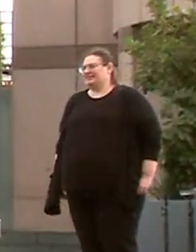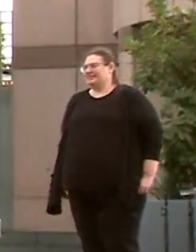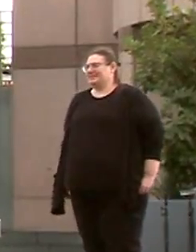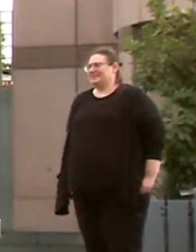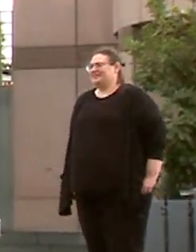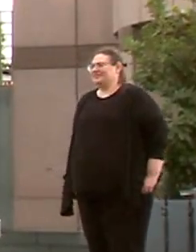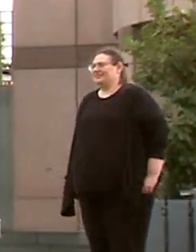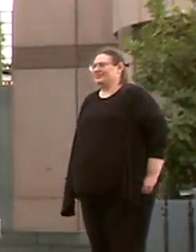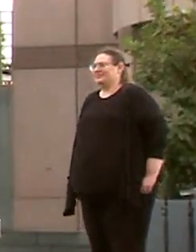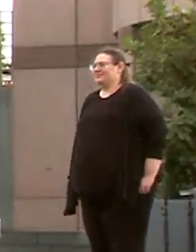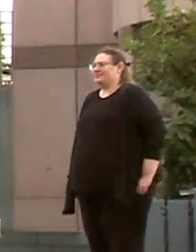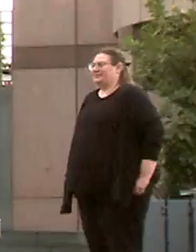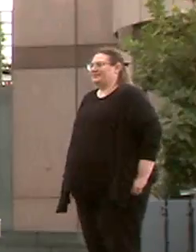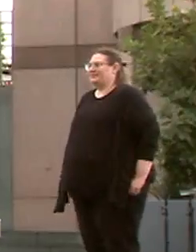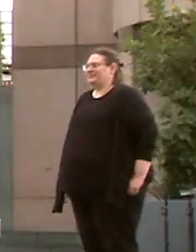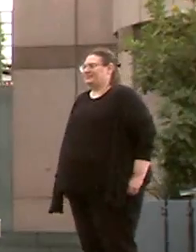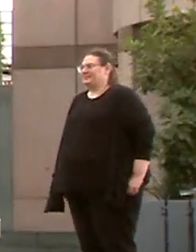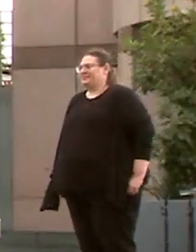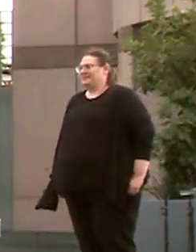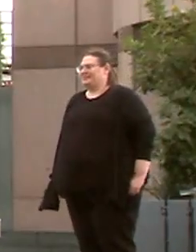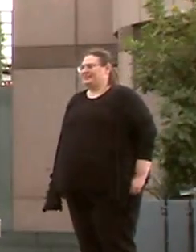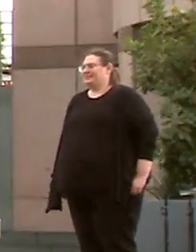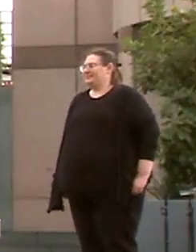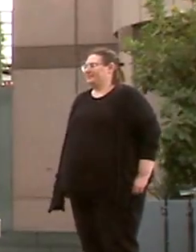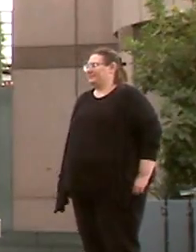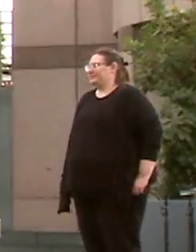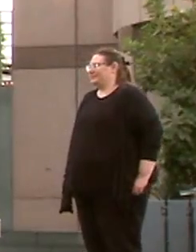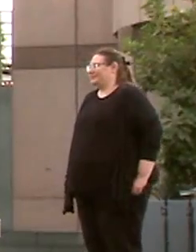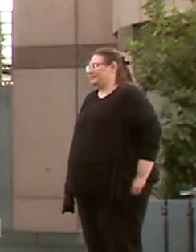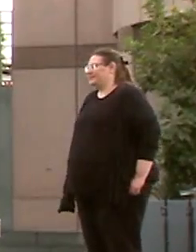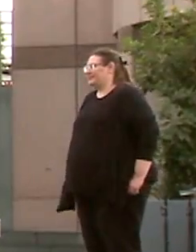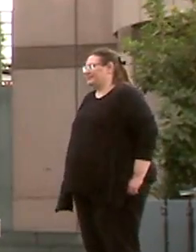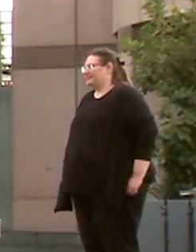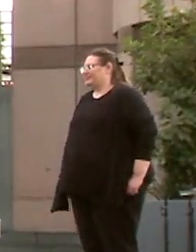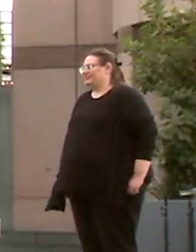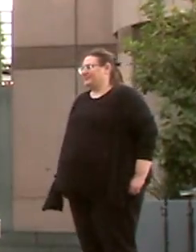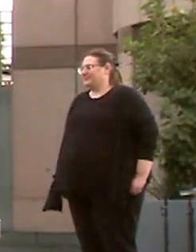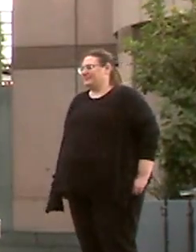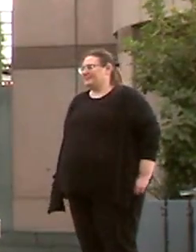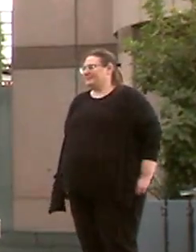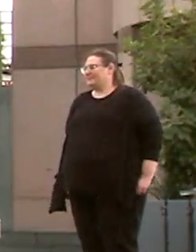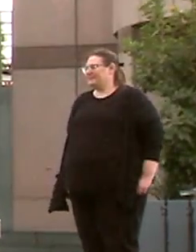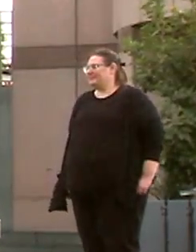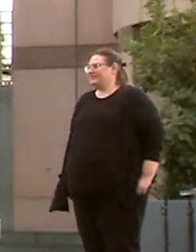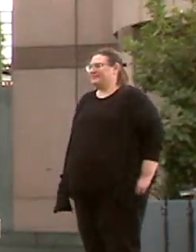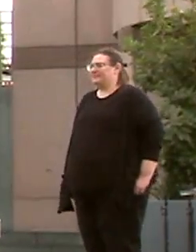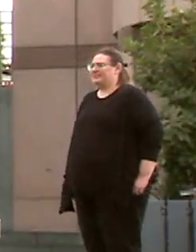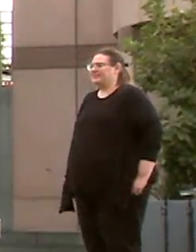long. We're your sisters, we're your grandparents, we're your teachers. We